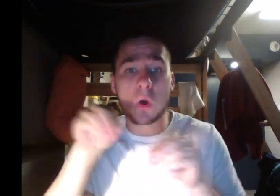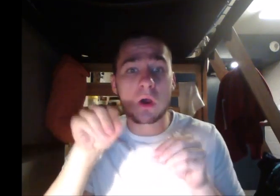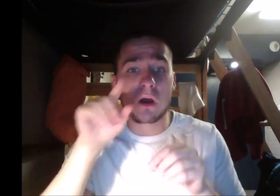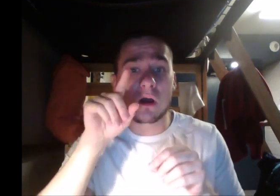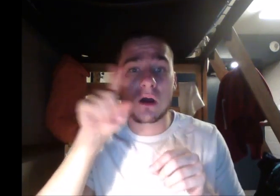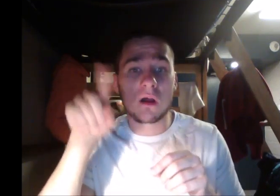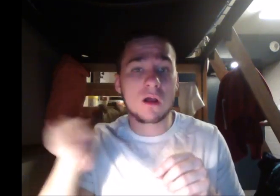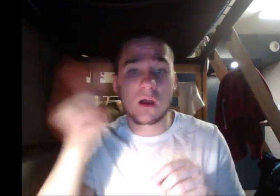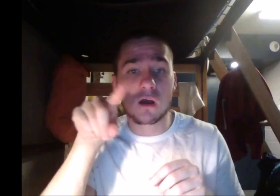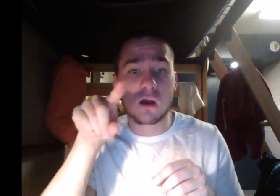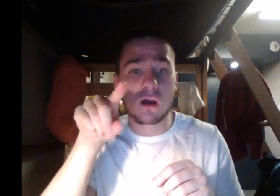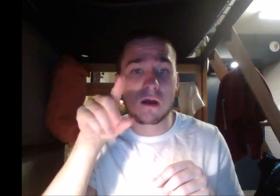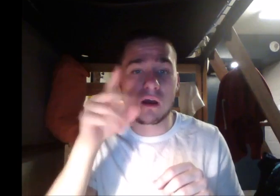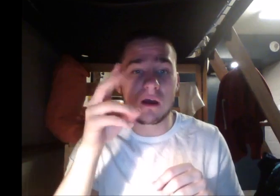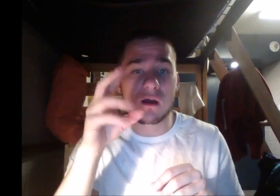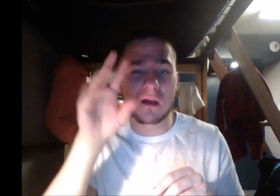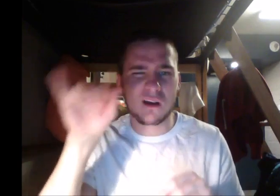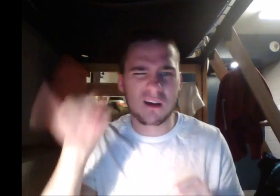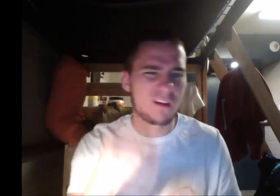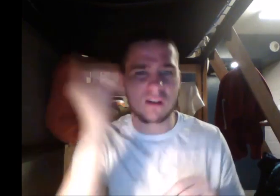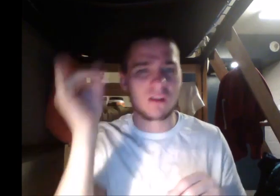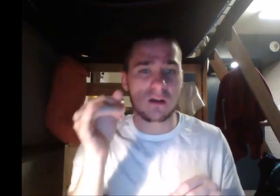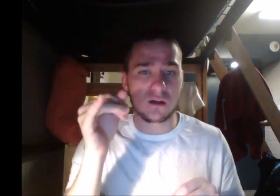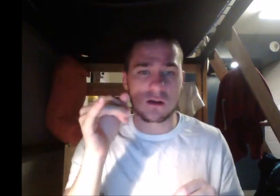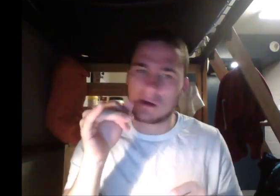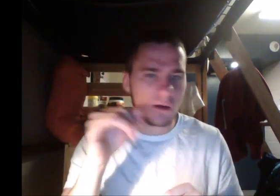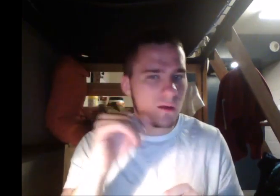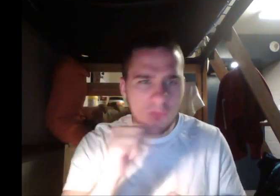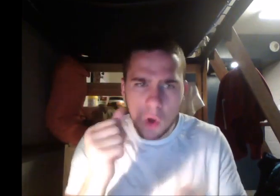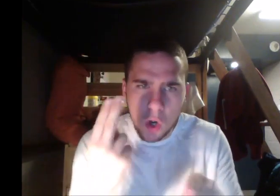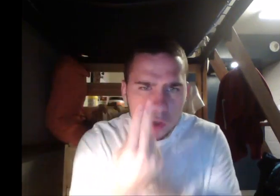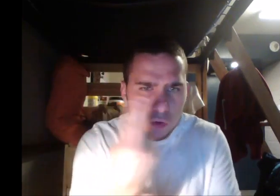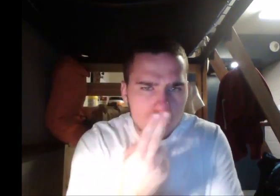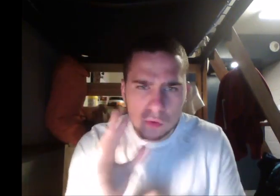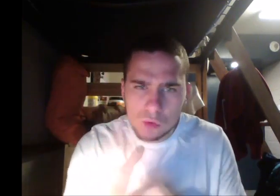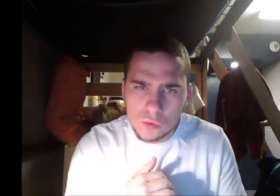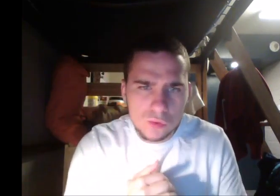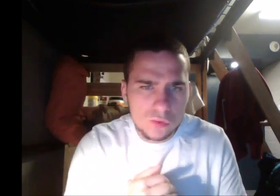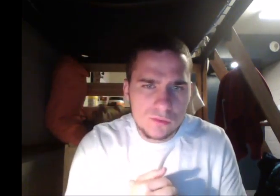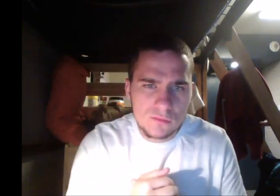Do you have the AC? The AC's on.